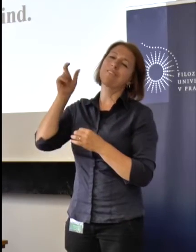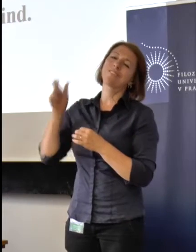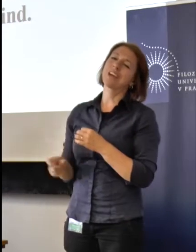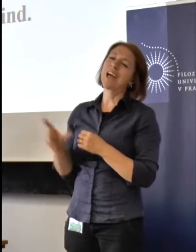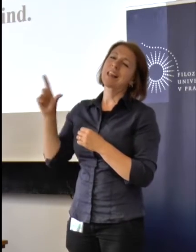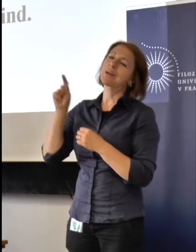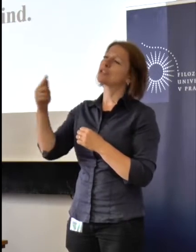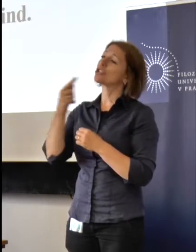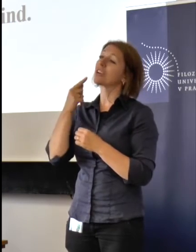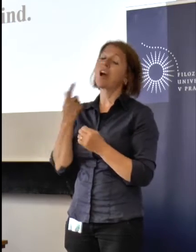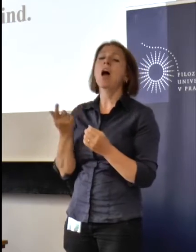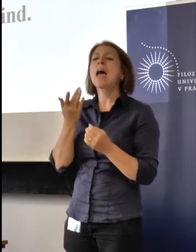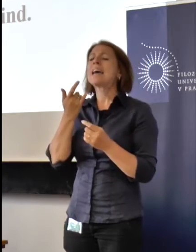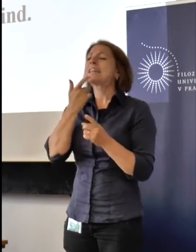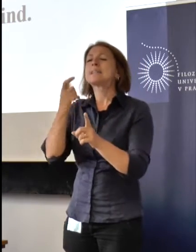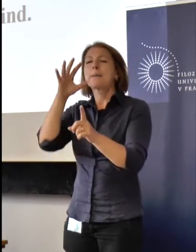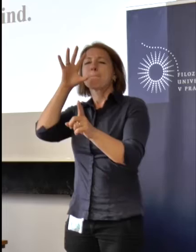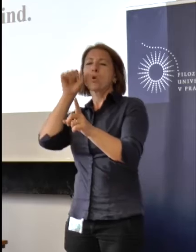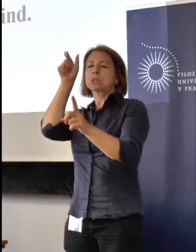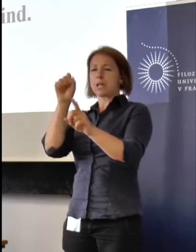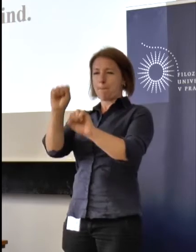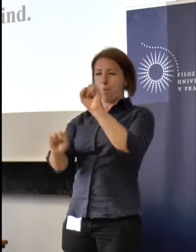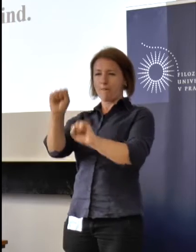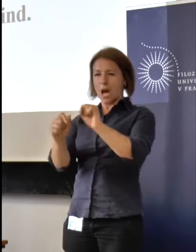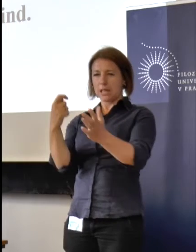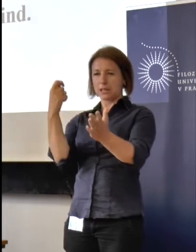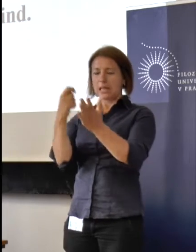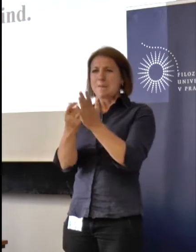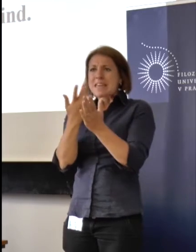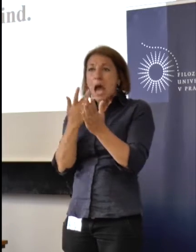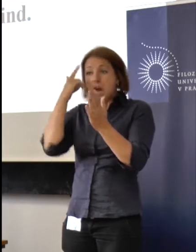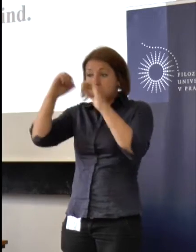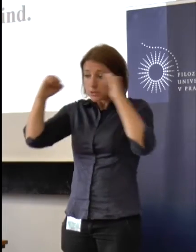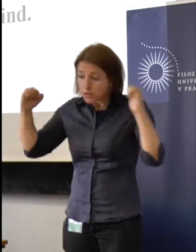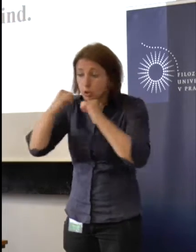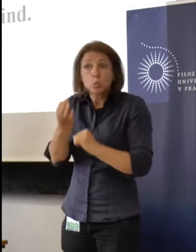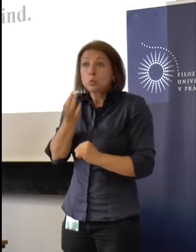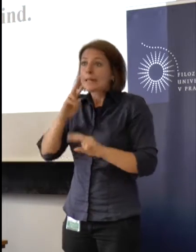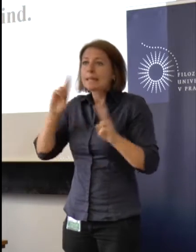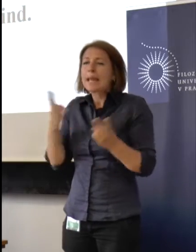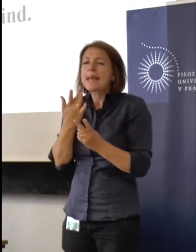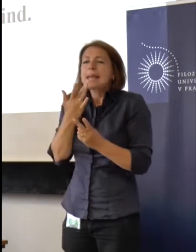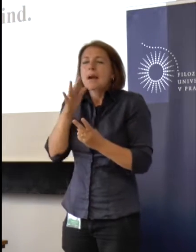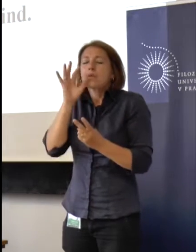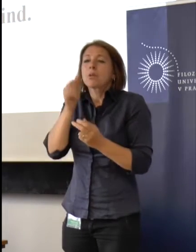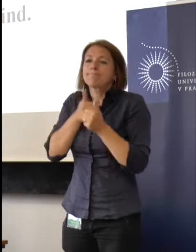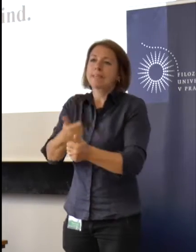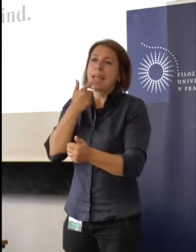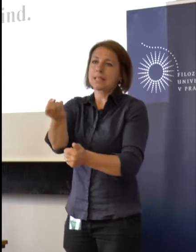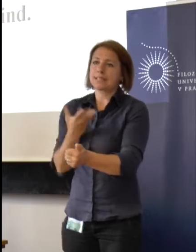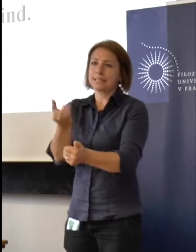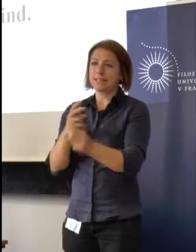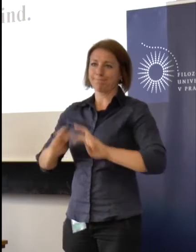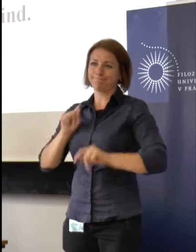humain." Languages are the best mirror of the human mind. And this was Leibniz. Leibniz invented, in a certain way, linguistics